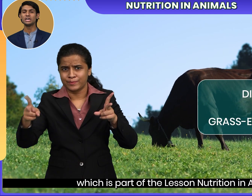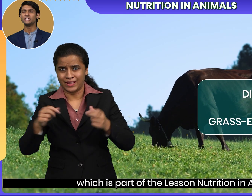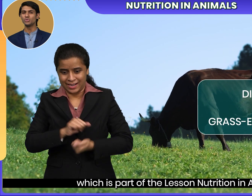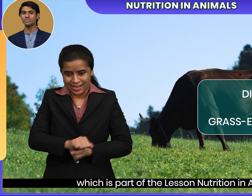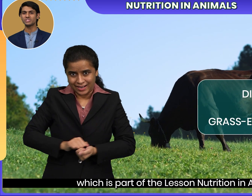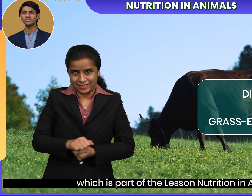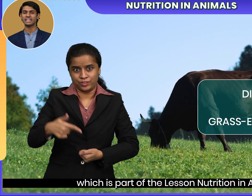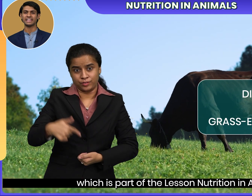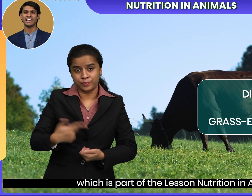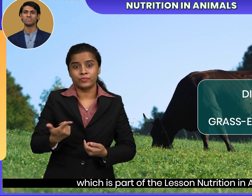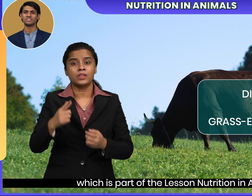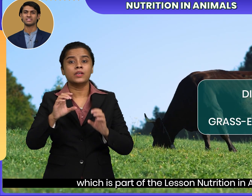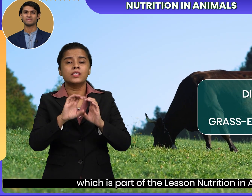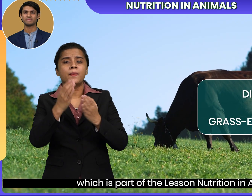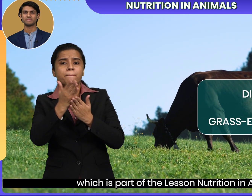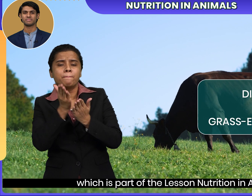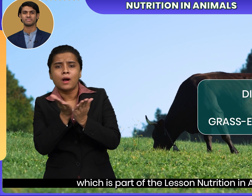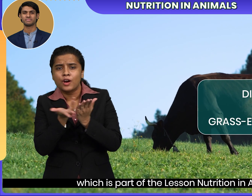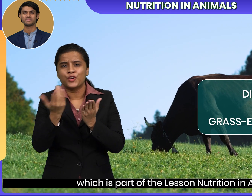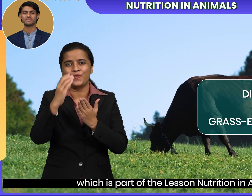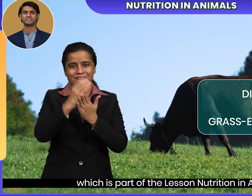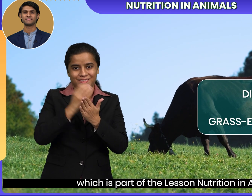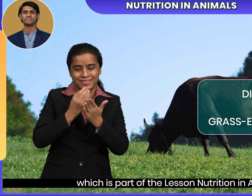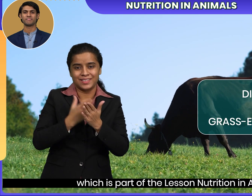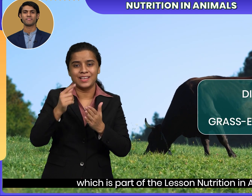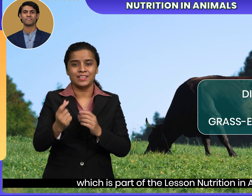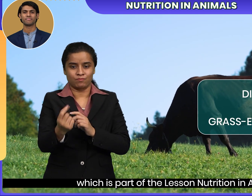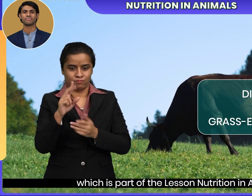lesson Nutrition in Animals.